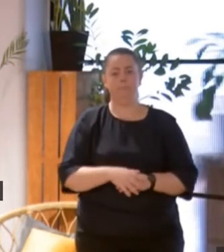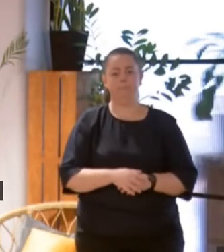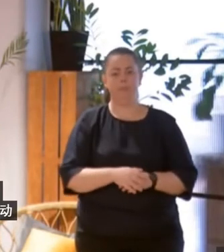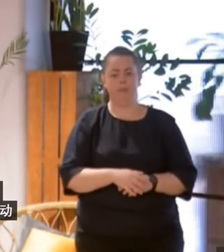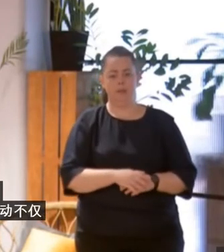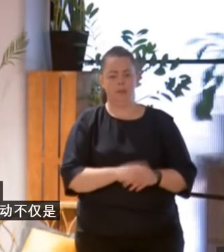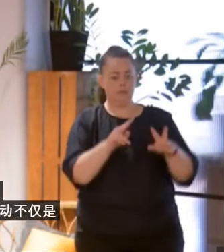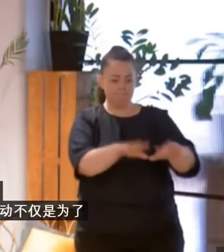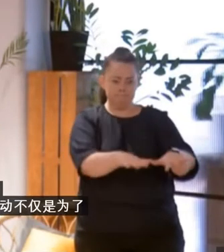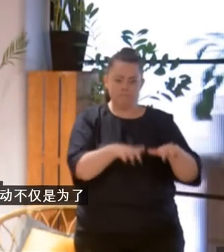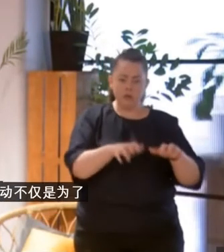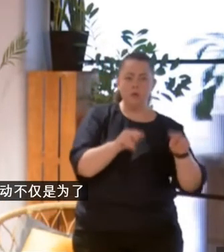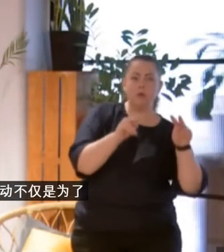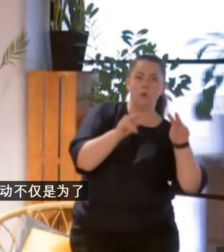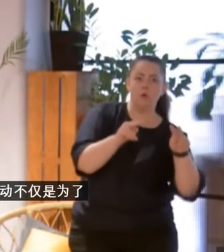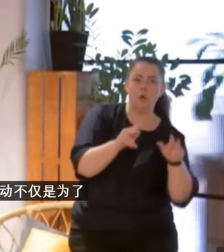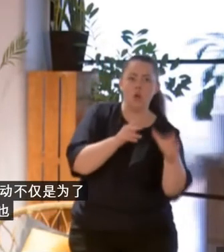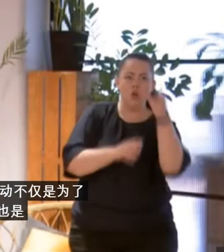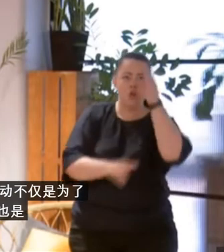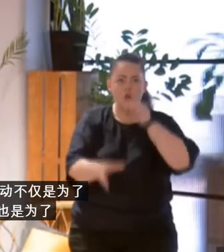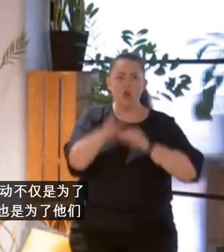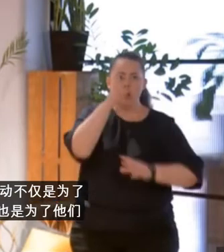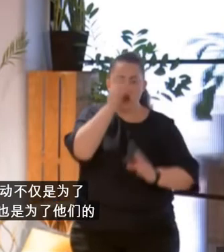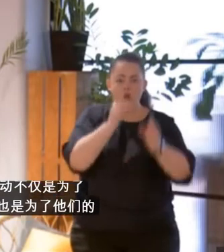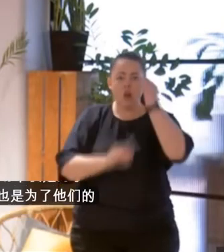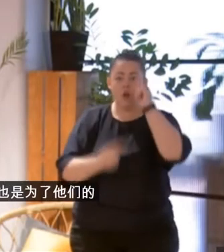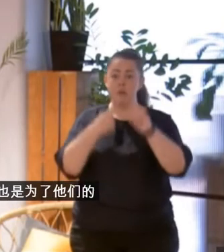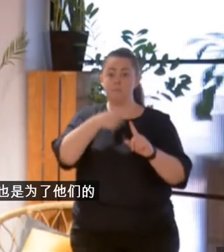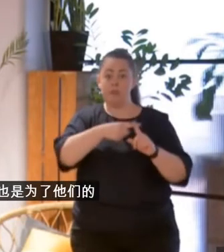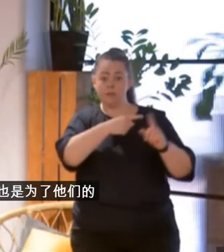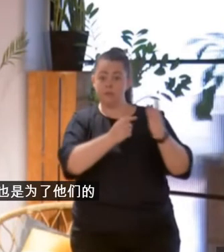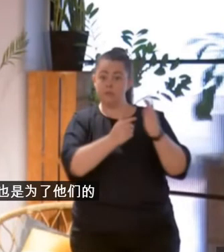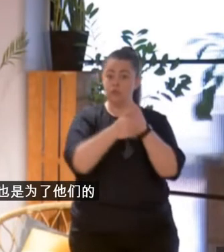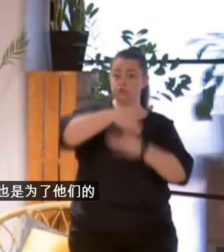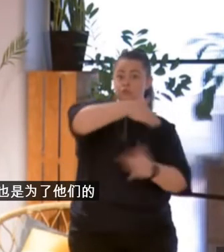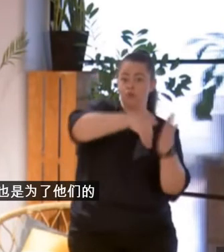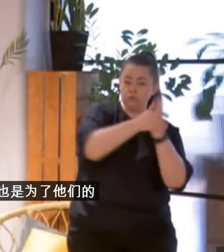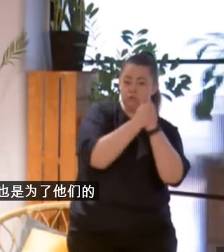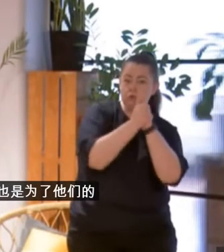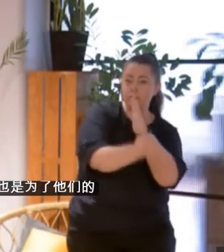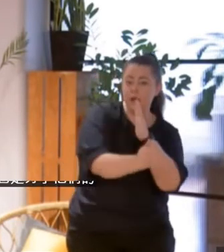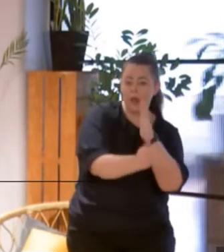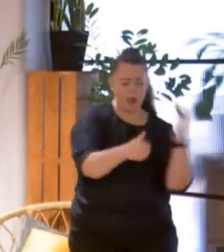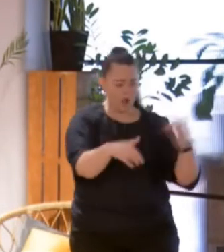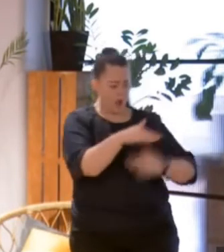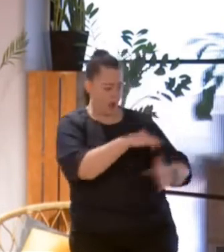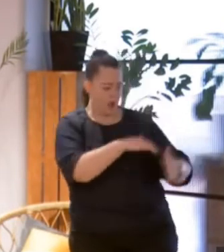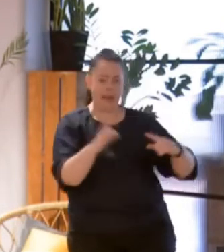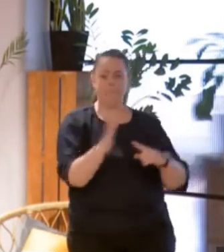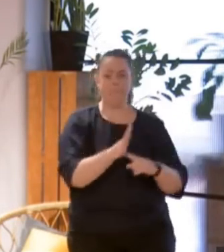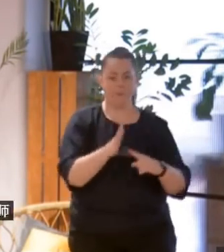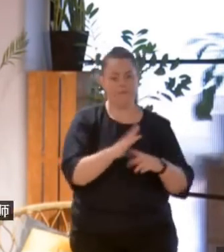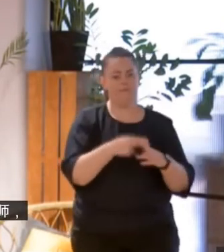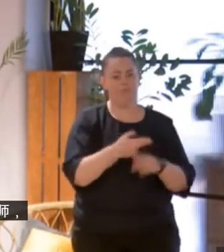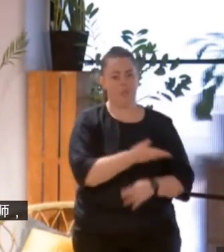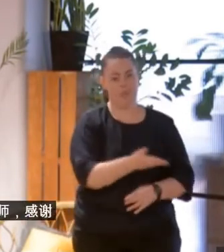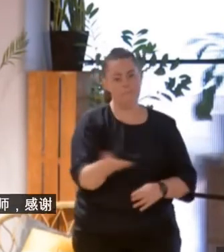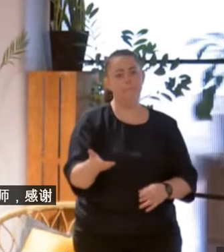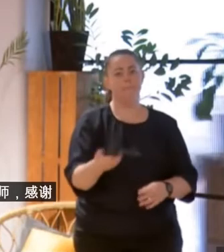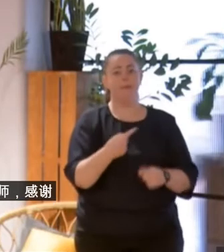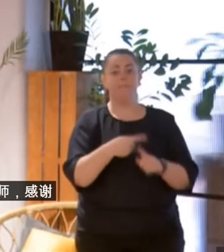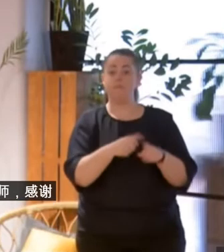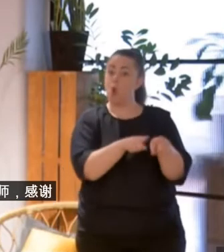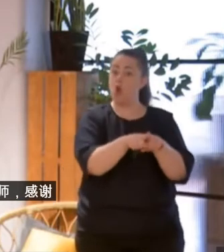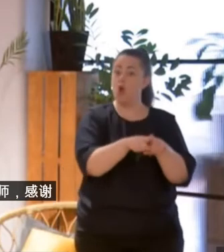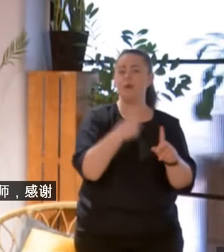that interaction, not just for their social outcomes, but also for their mental health outcomes as well. I want to thank all of our teachers across